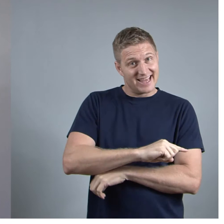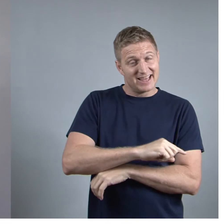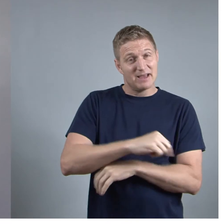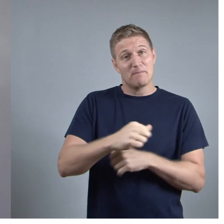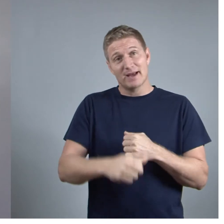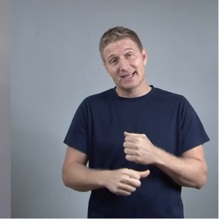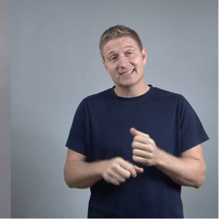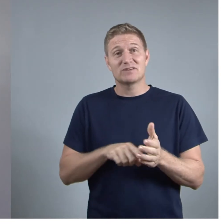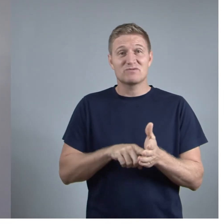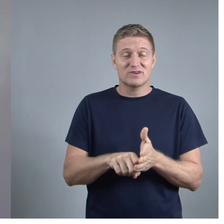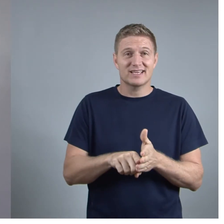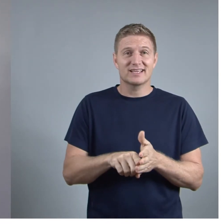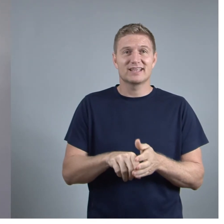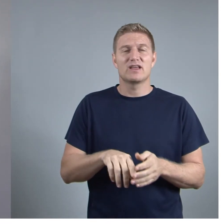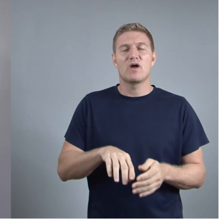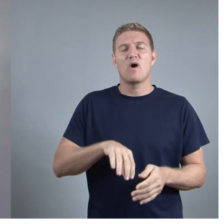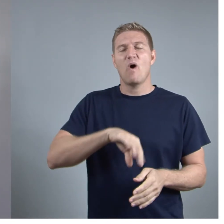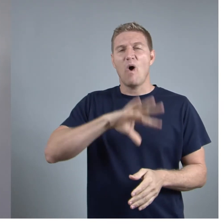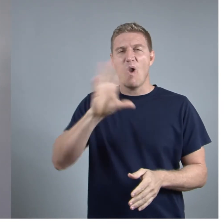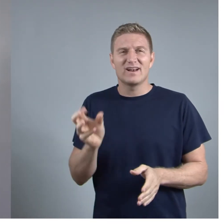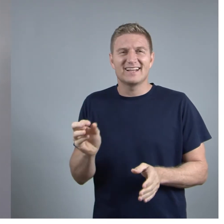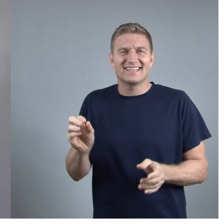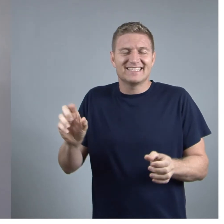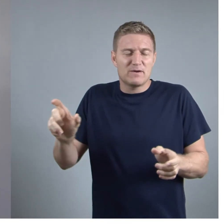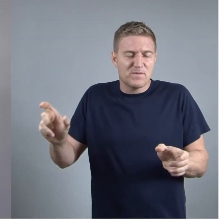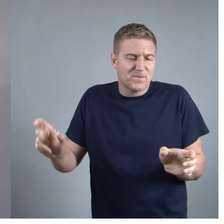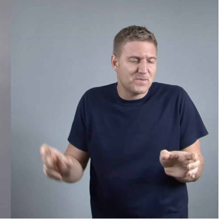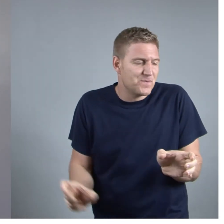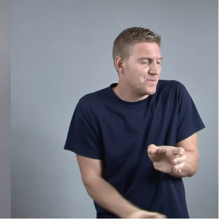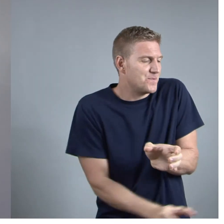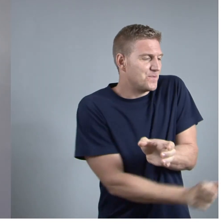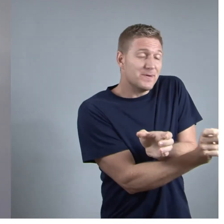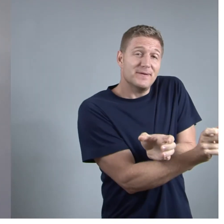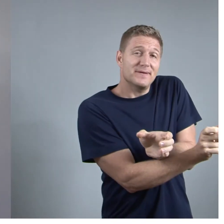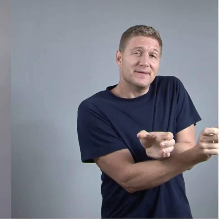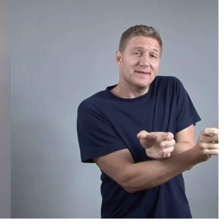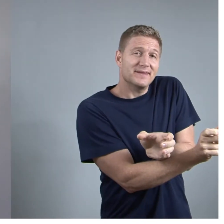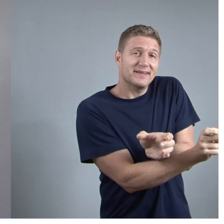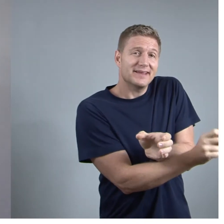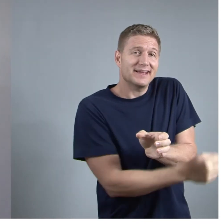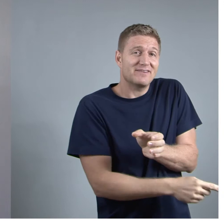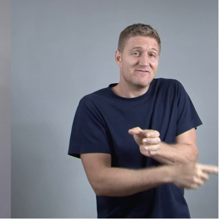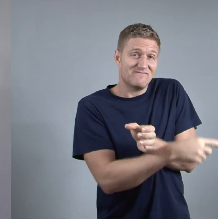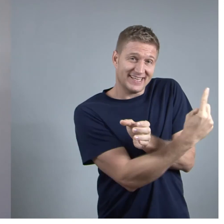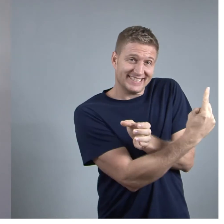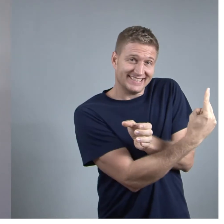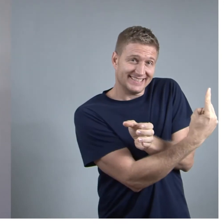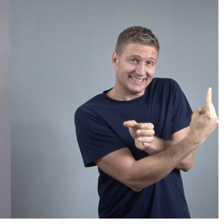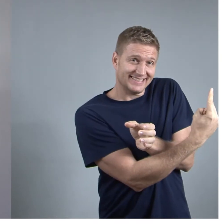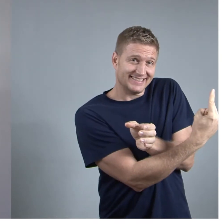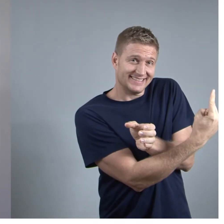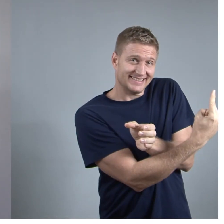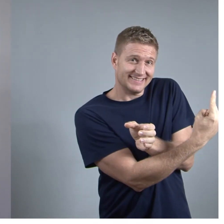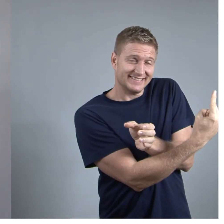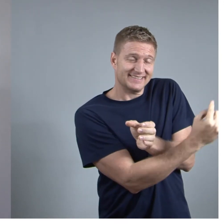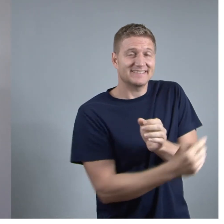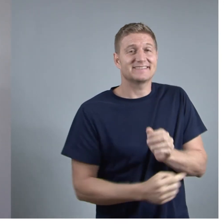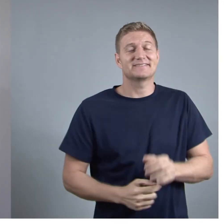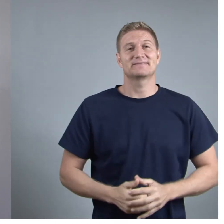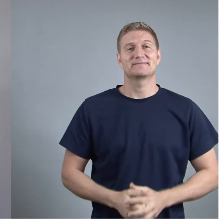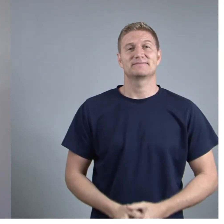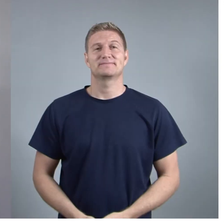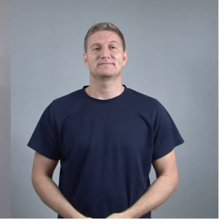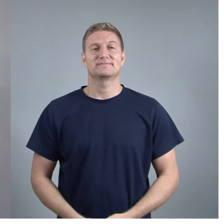time always comes at the beginning of what is being said. In